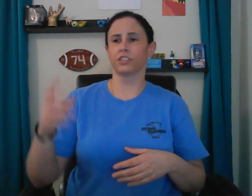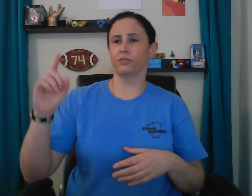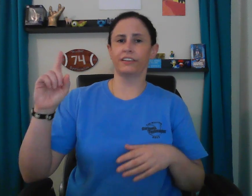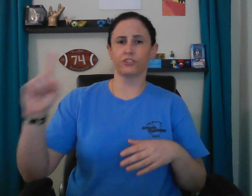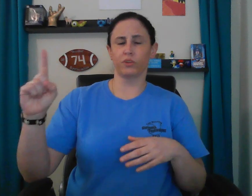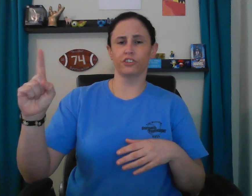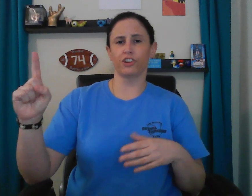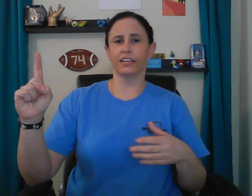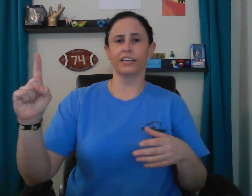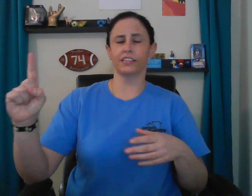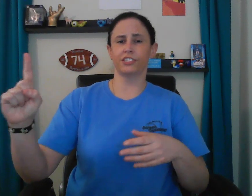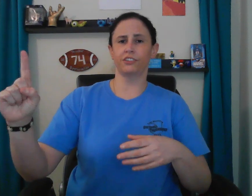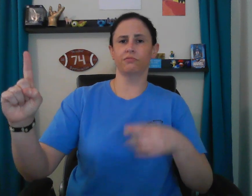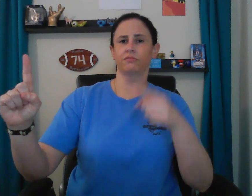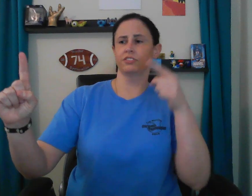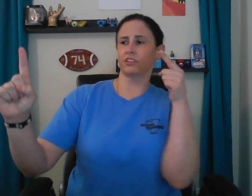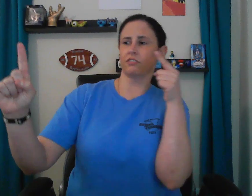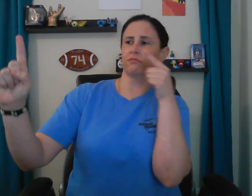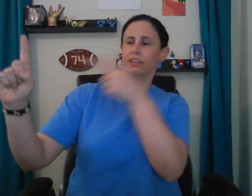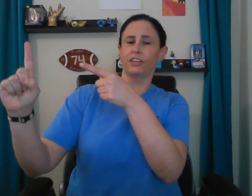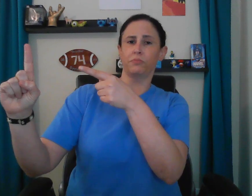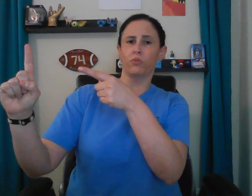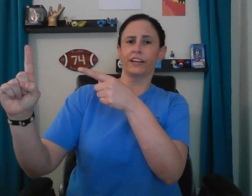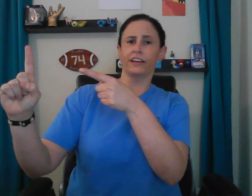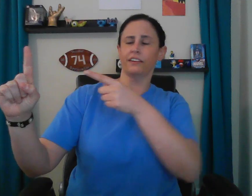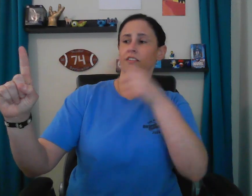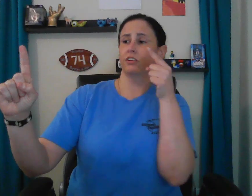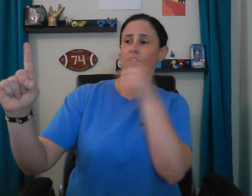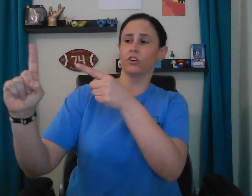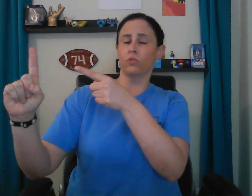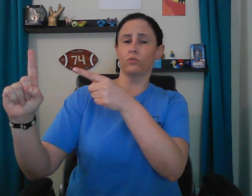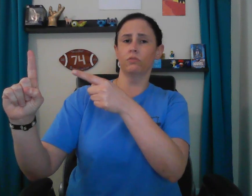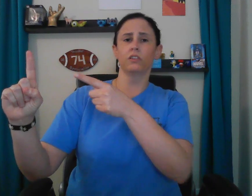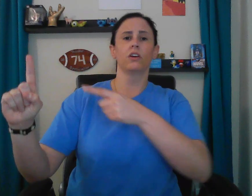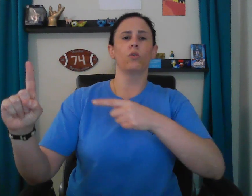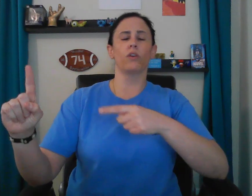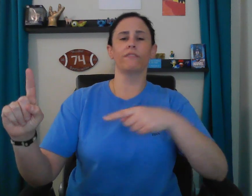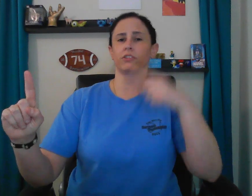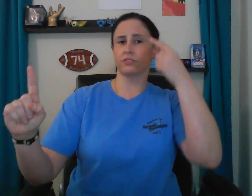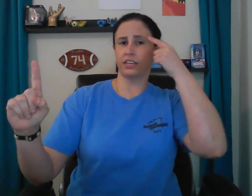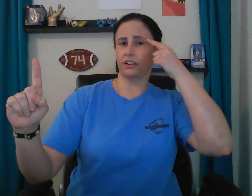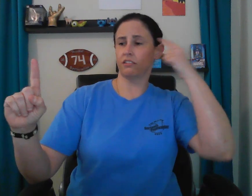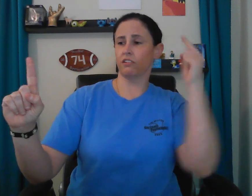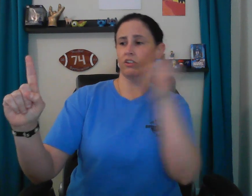So here's what you're trying to get to. So, and then you point at it. Goal, or I've also seen